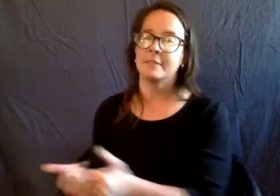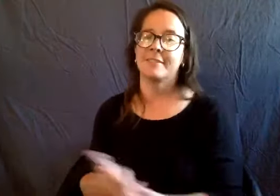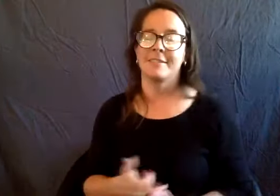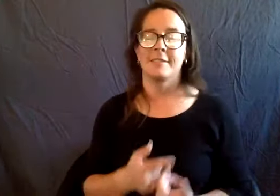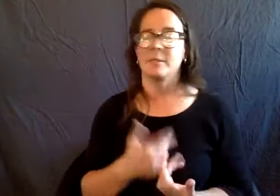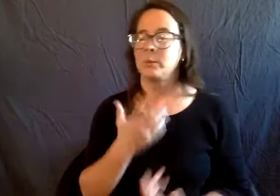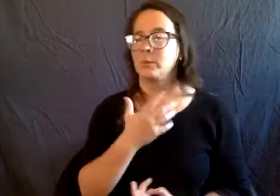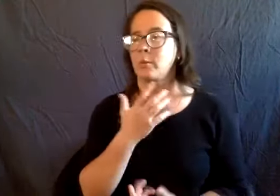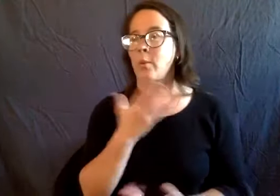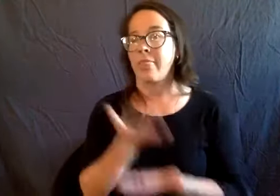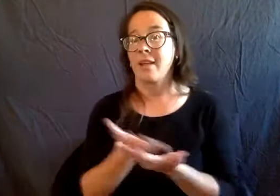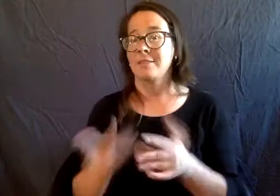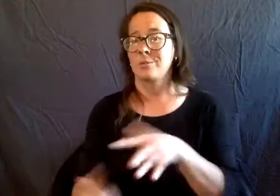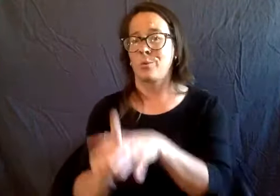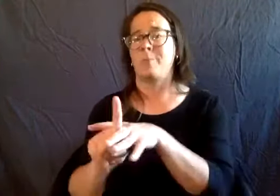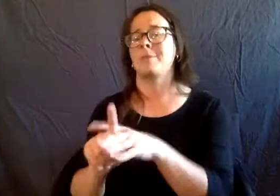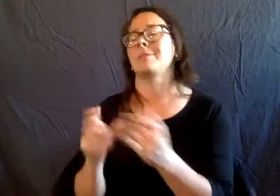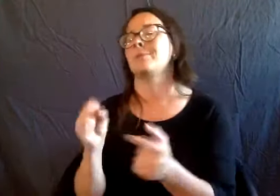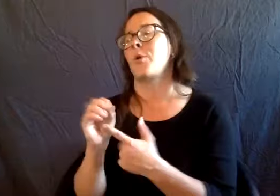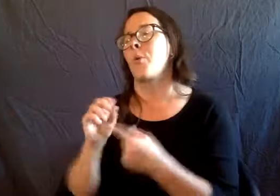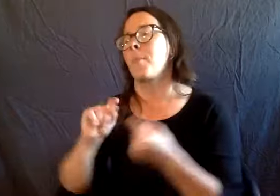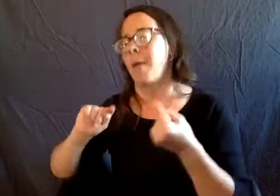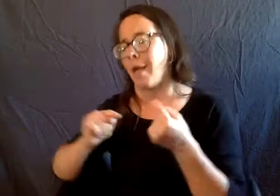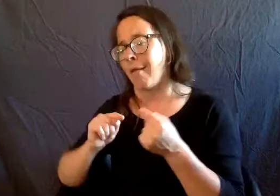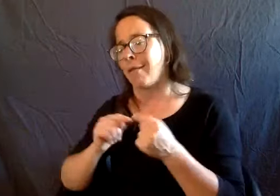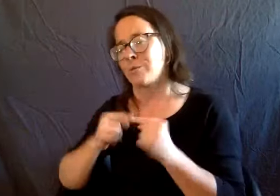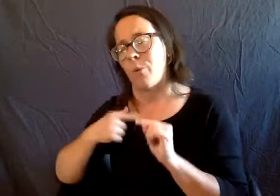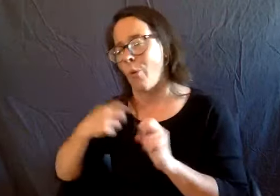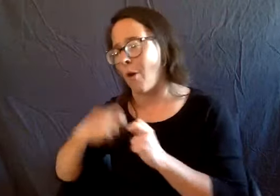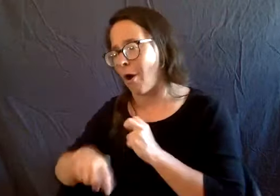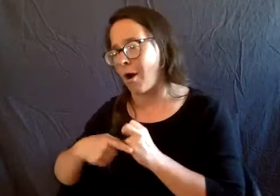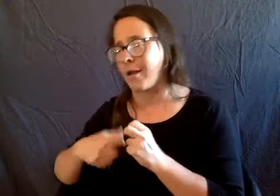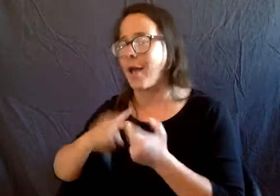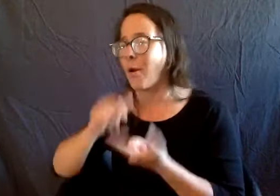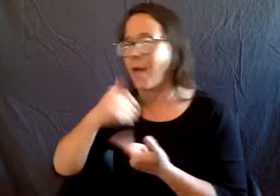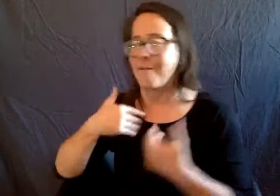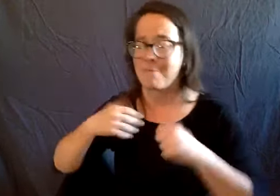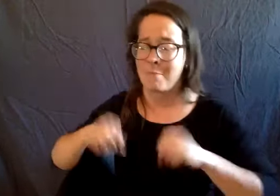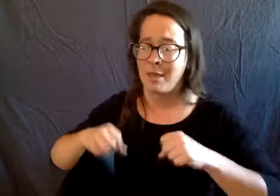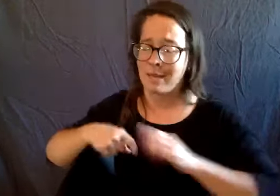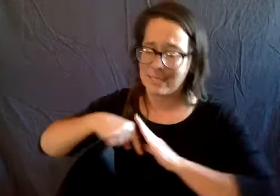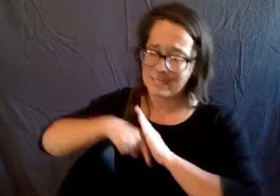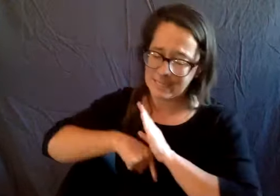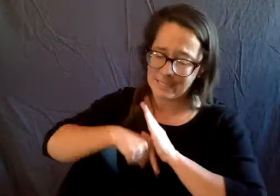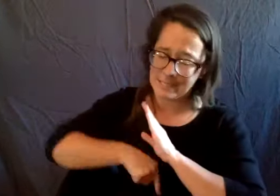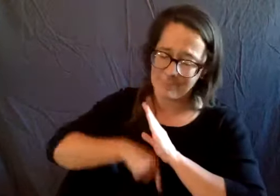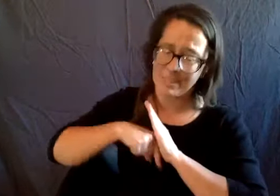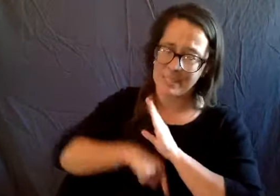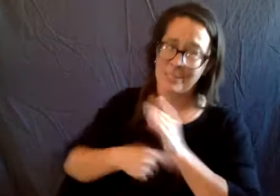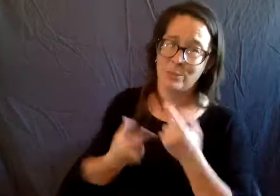life that I think this is so painful, this is so hard, this is so difficult, I don't have the ability deep within me